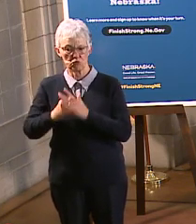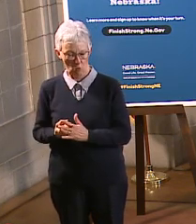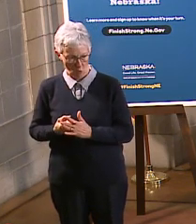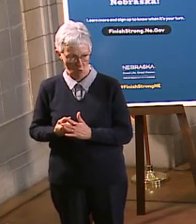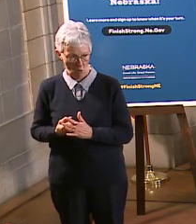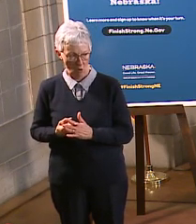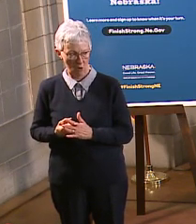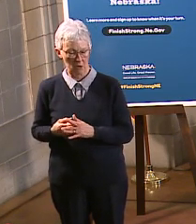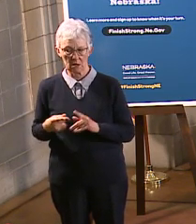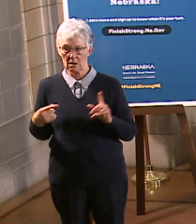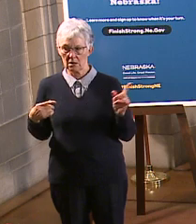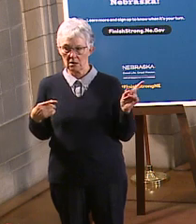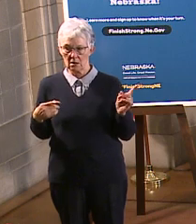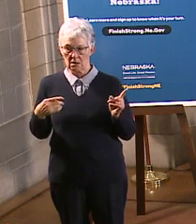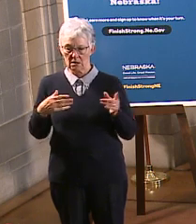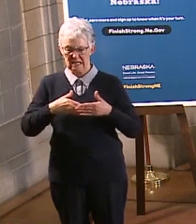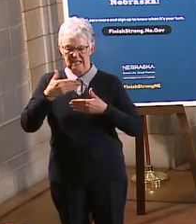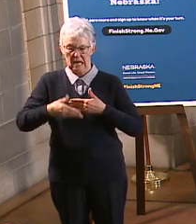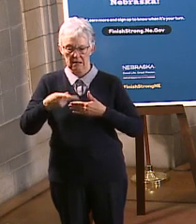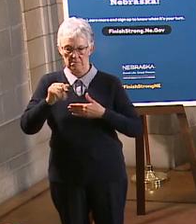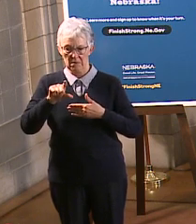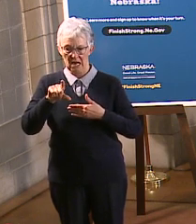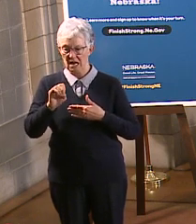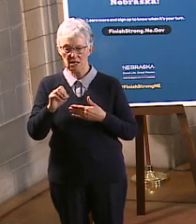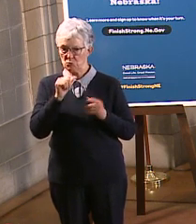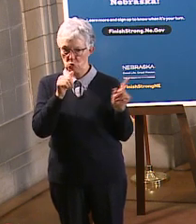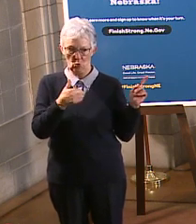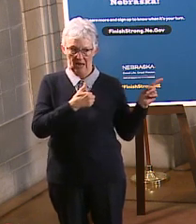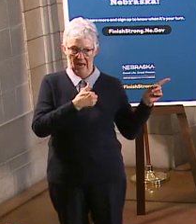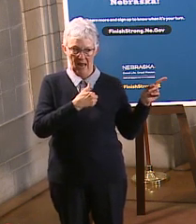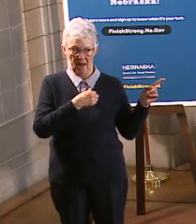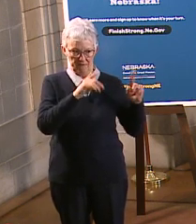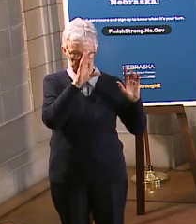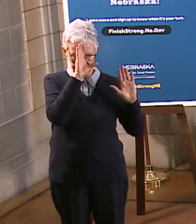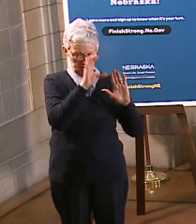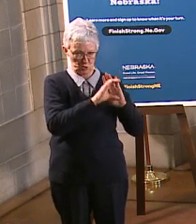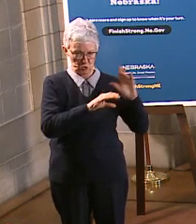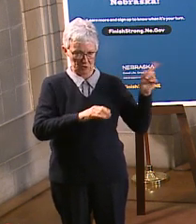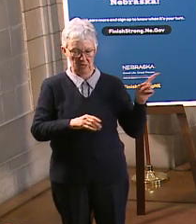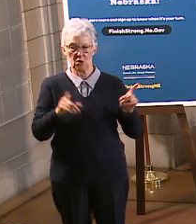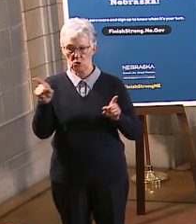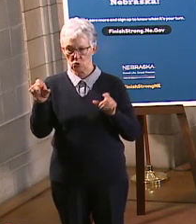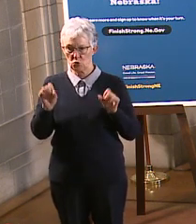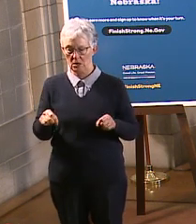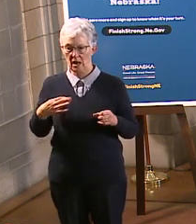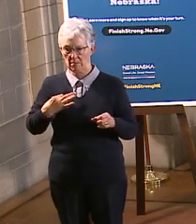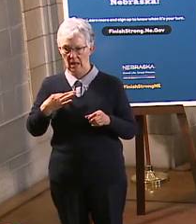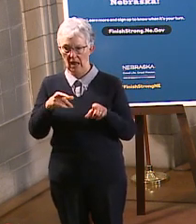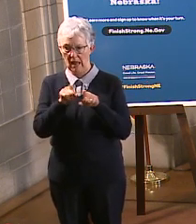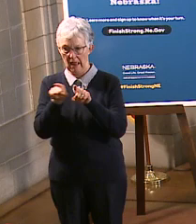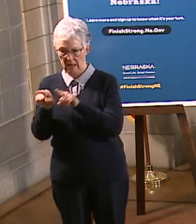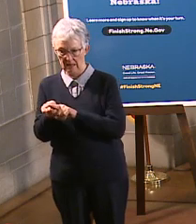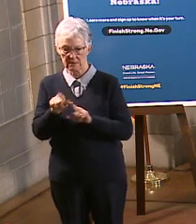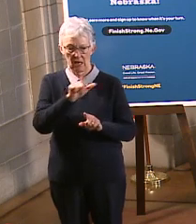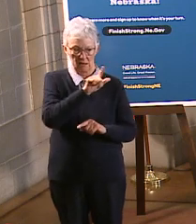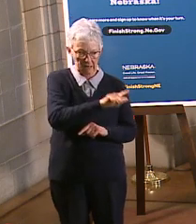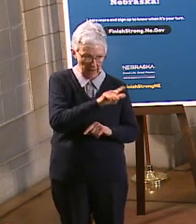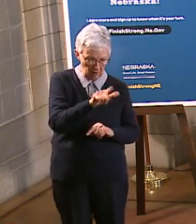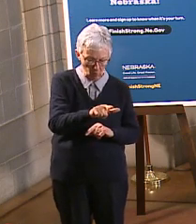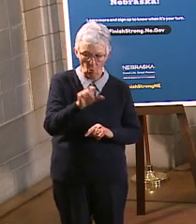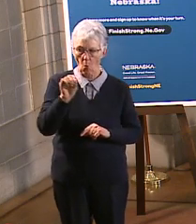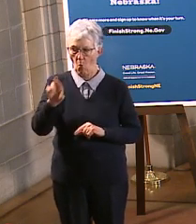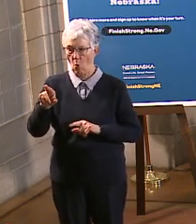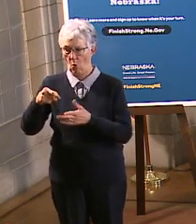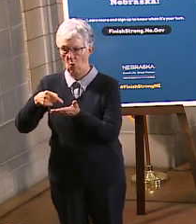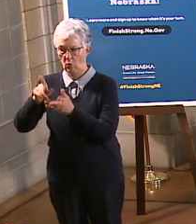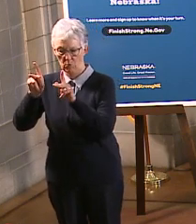which we don't have a screenshot of, you will be able to apply as a landlord or as a tenant. They're 2 separate entrances into the